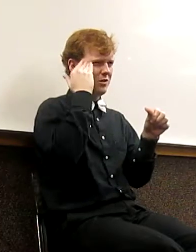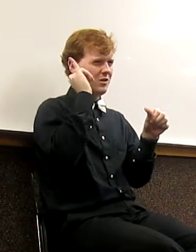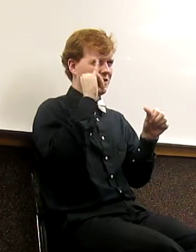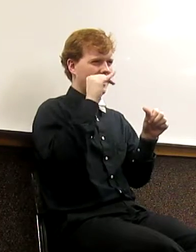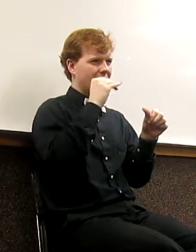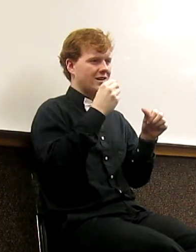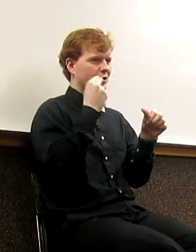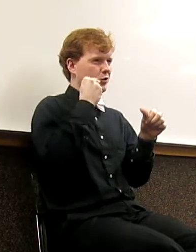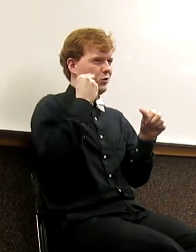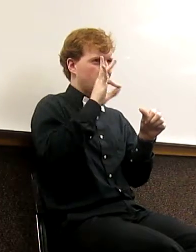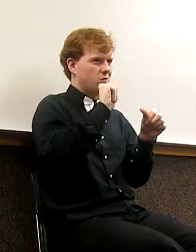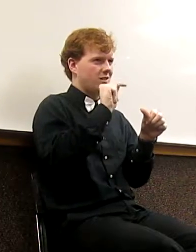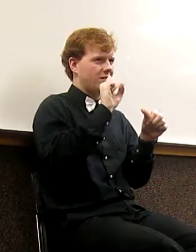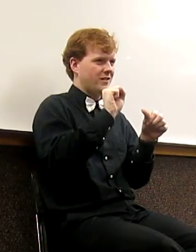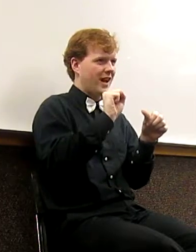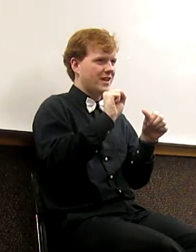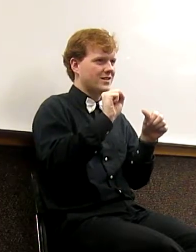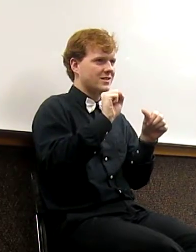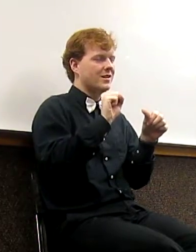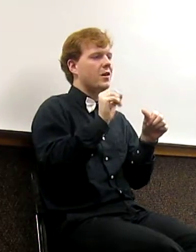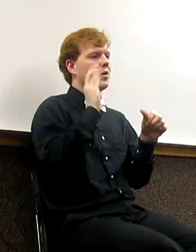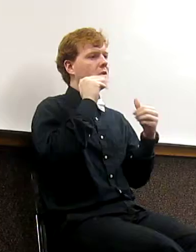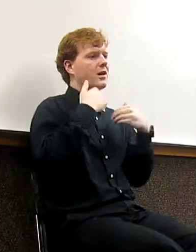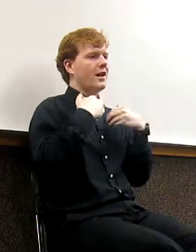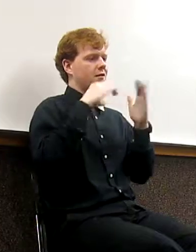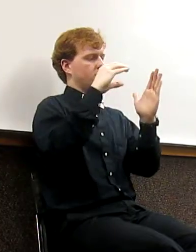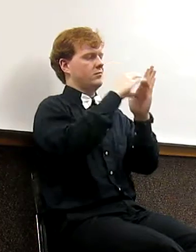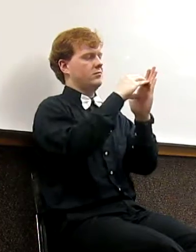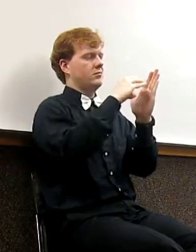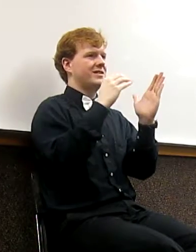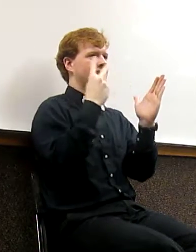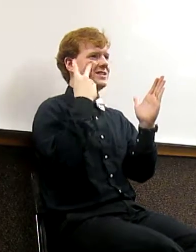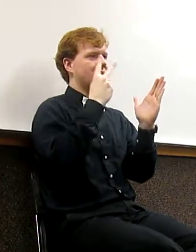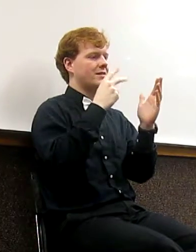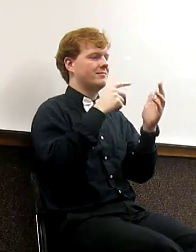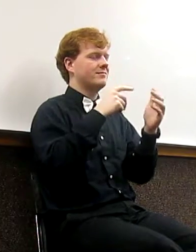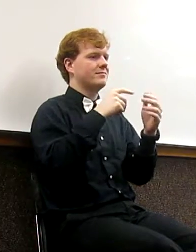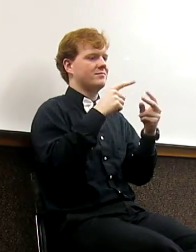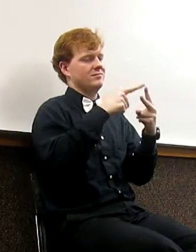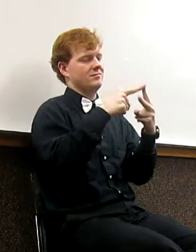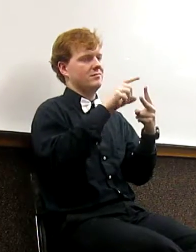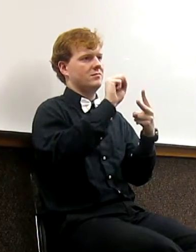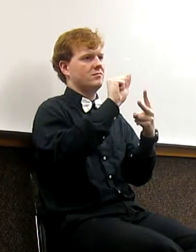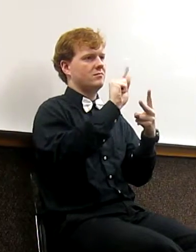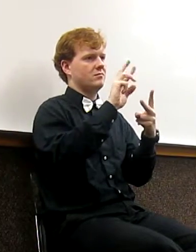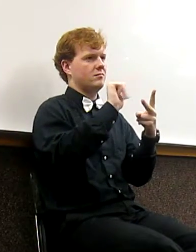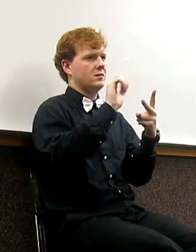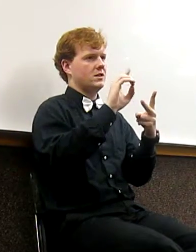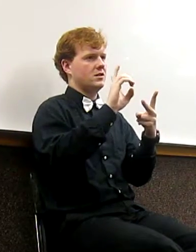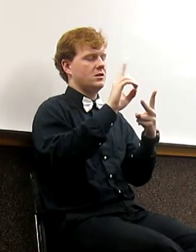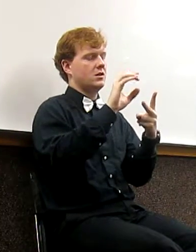of fats that you see. Sometimes more, sometimes less. But you see these 2, saturated and unsaturated. What's the one that's missing?